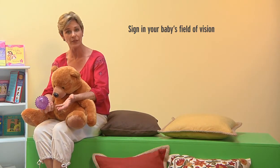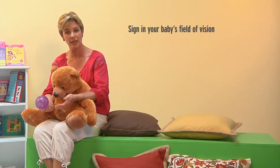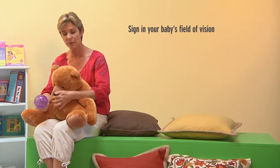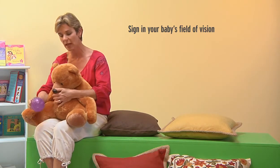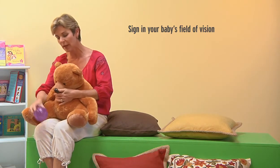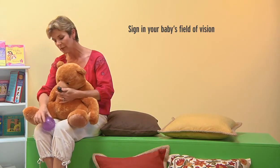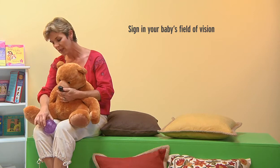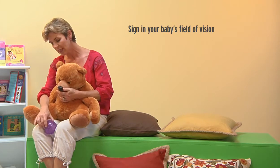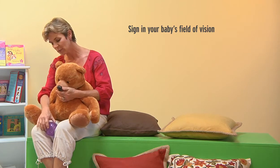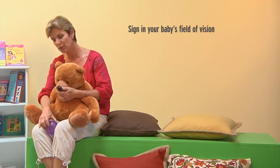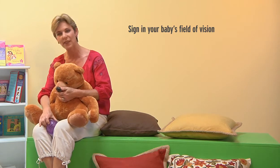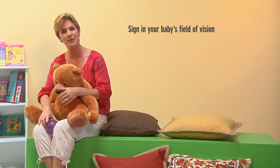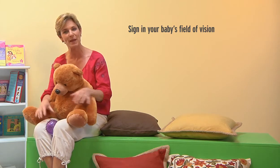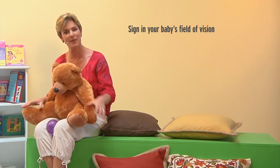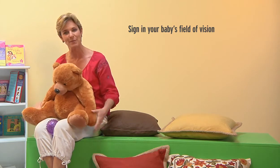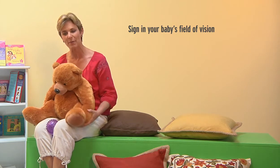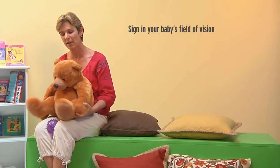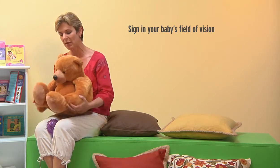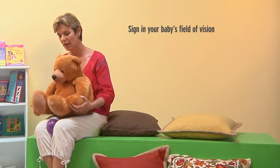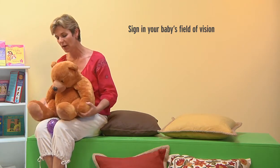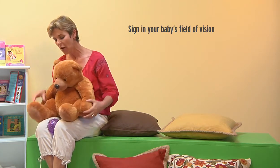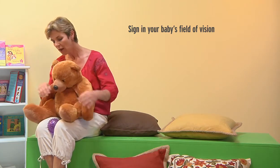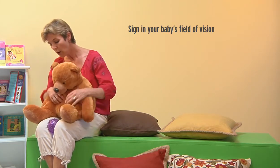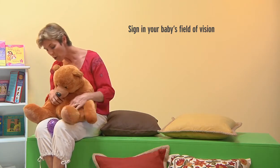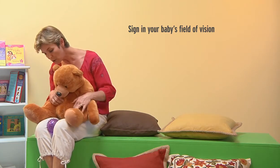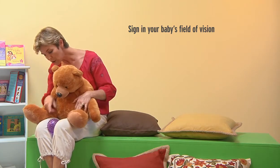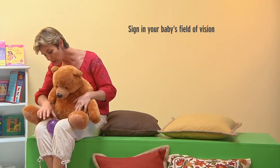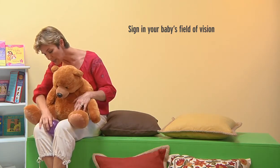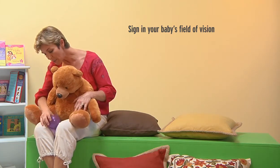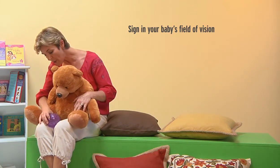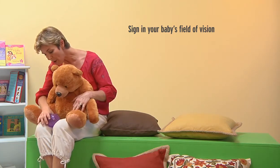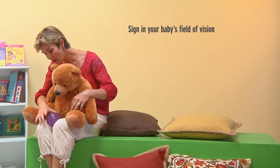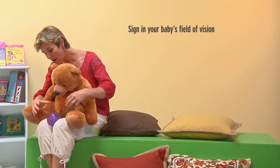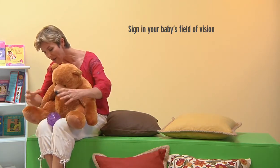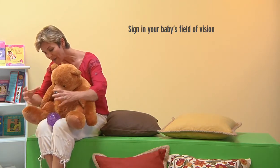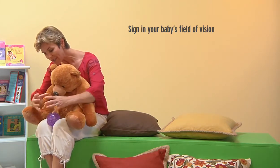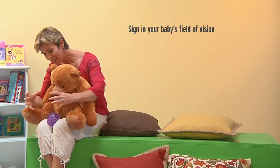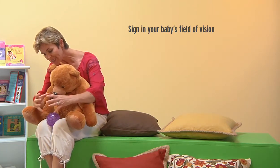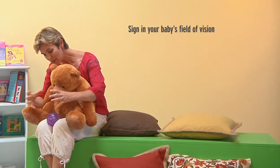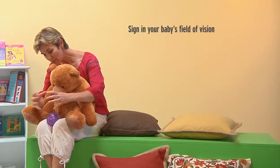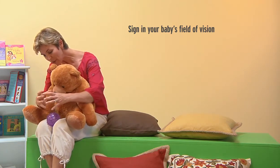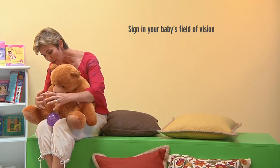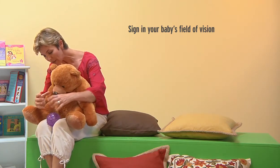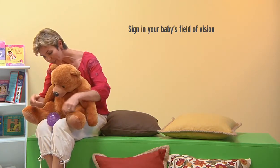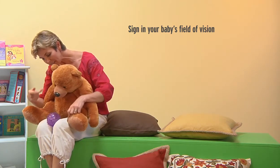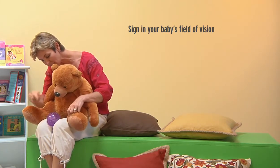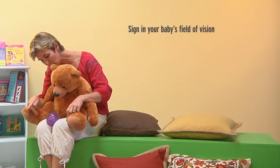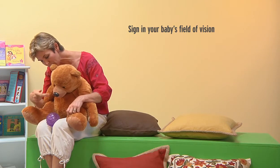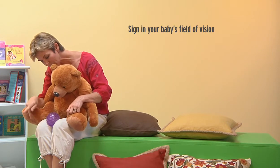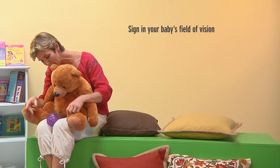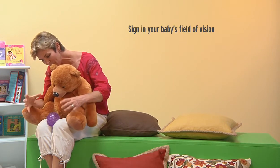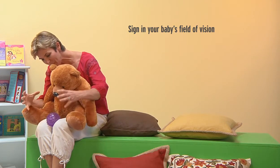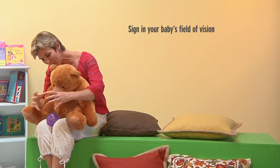same time. Let's pretend this bear is my baby. Oh, look at the ball. That's your ball. Is that your purple